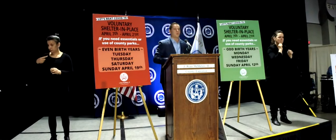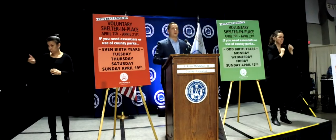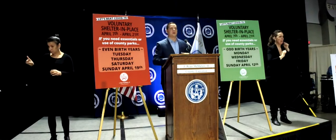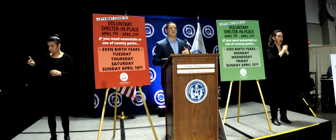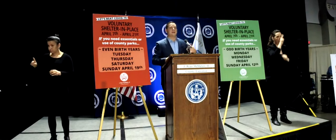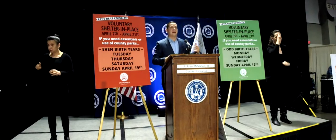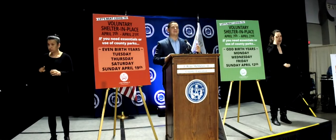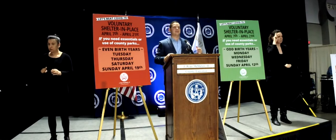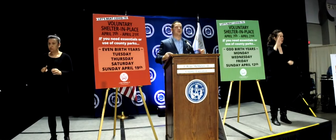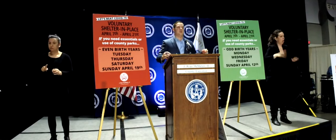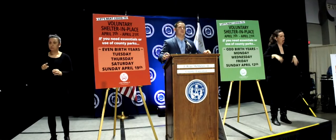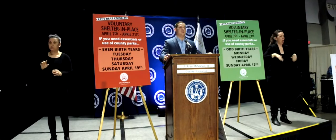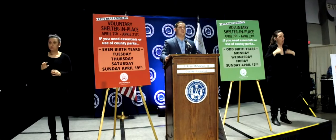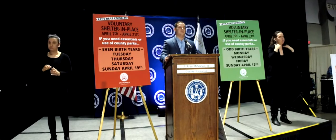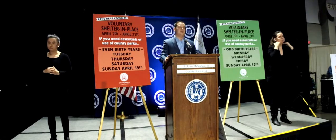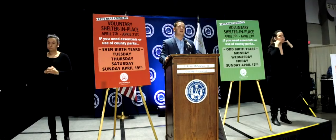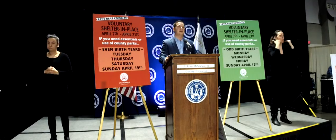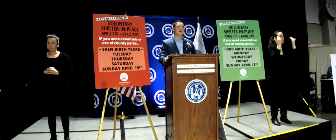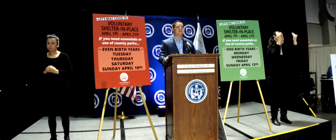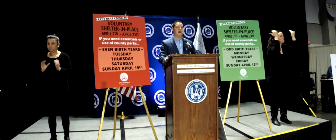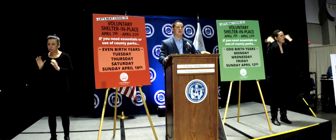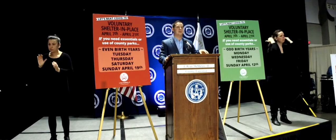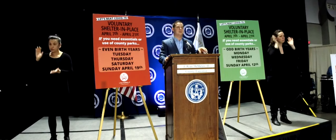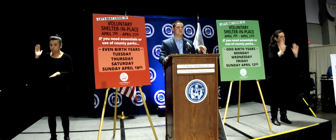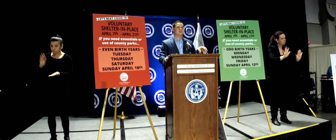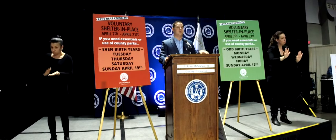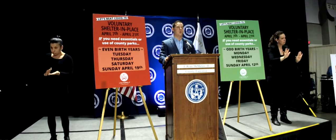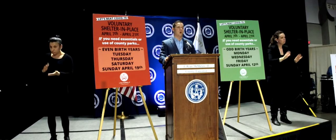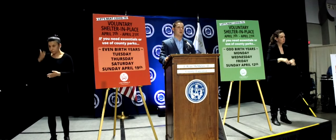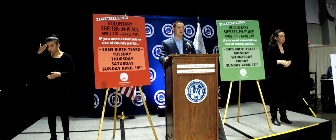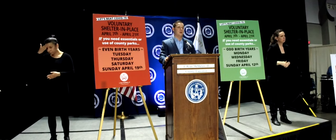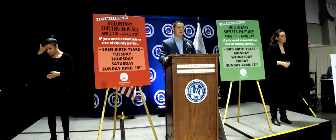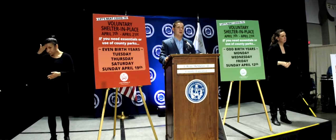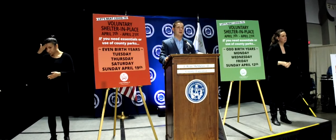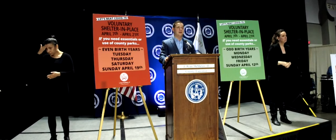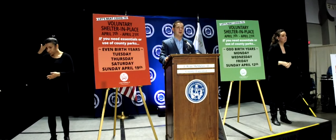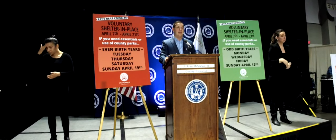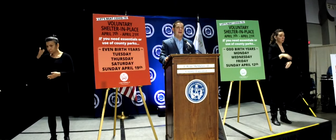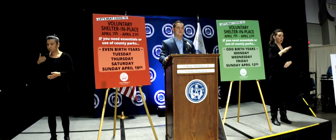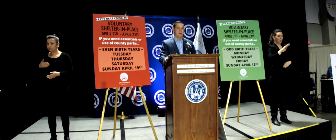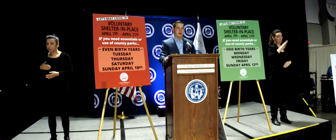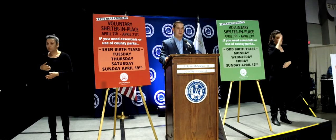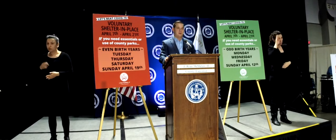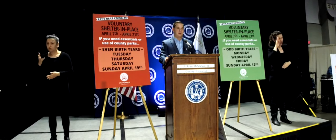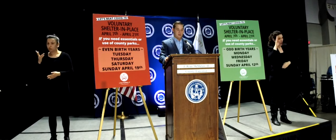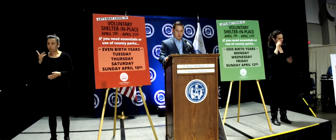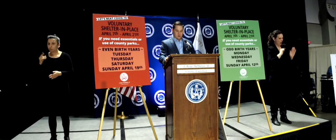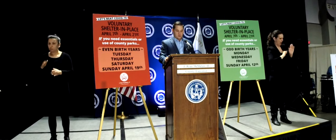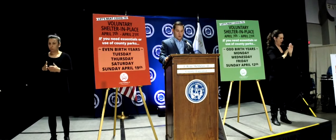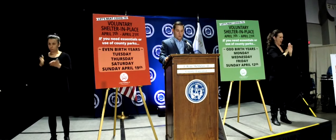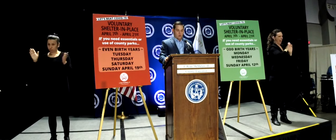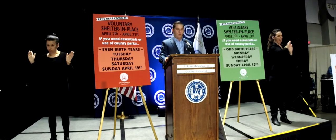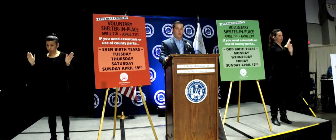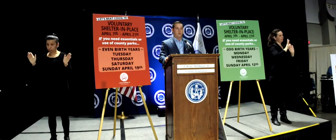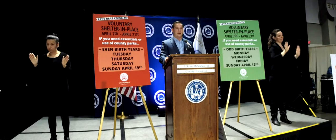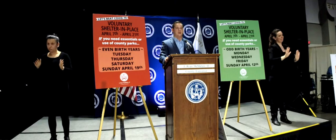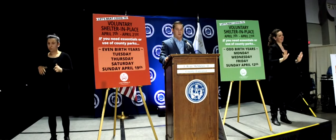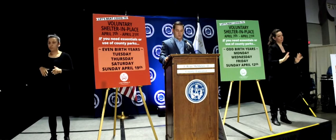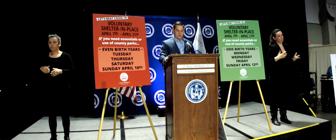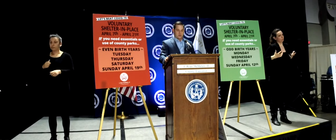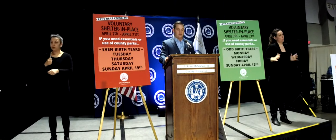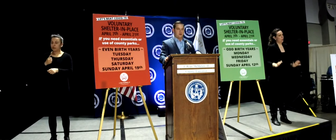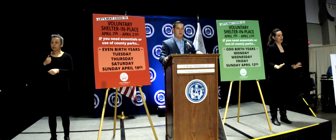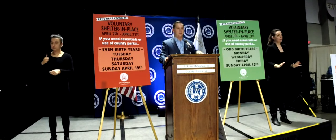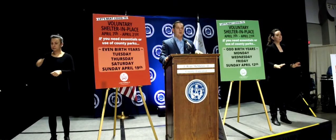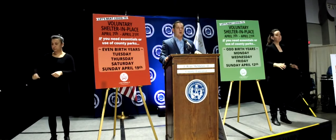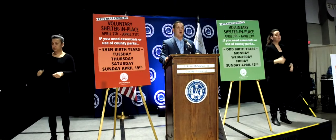to opening up non-essential businesses and getting back to work and getting our lives back. So what do we got to do